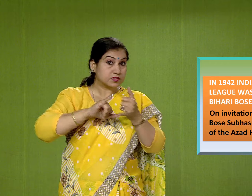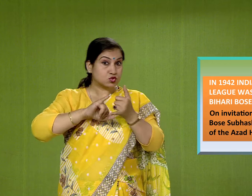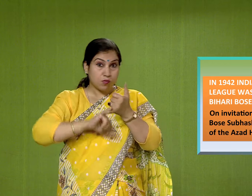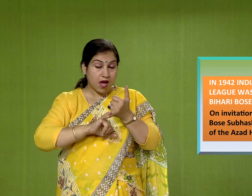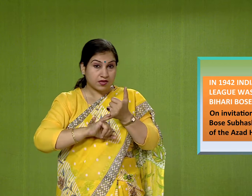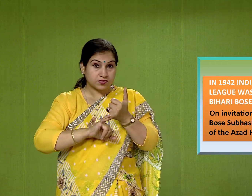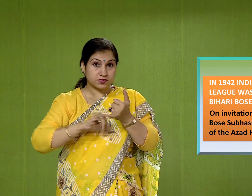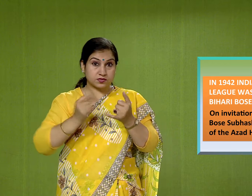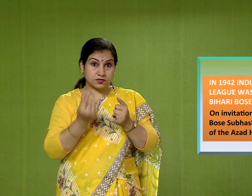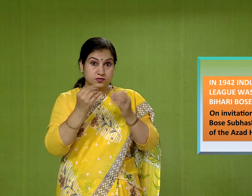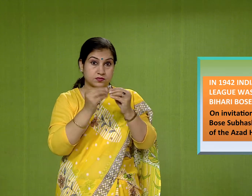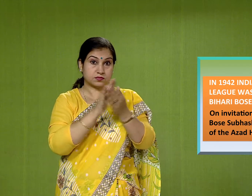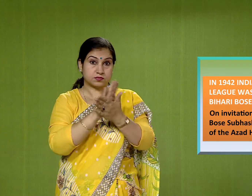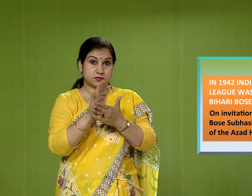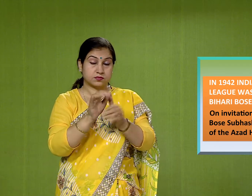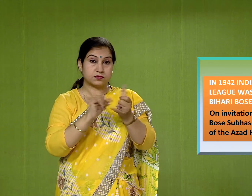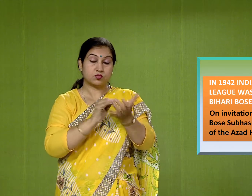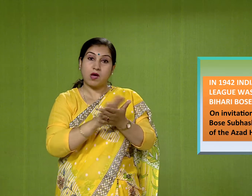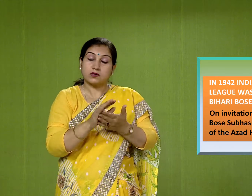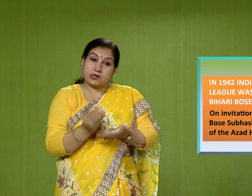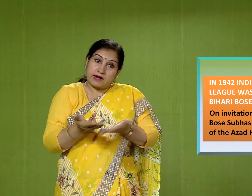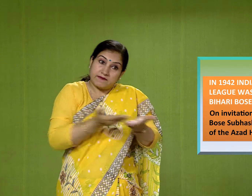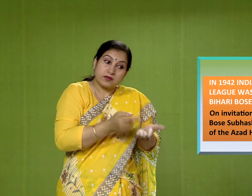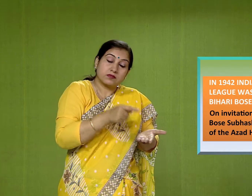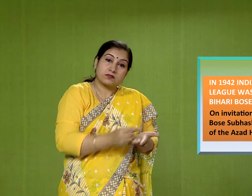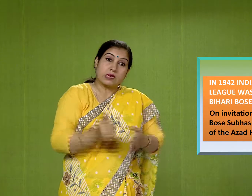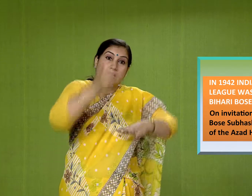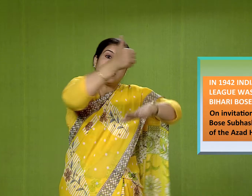Subhash became the leader of the Azad Hind Fauj.